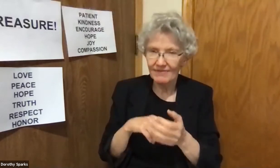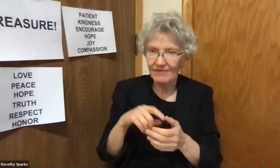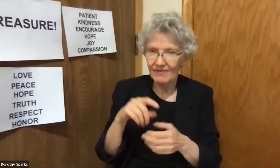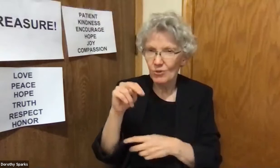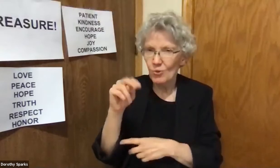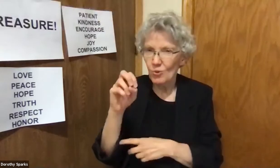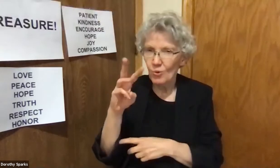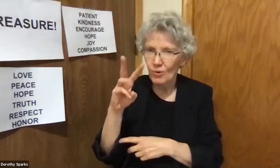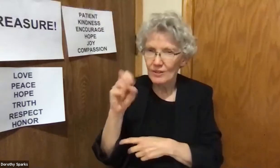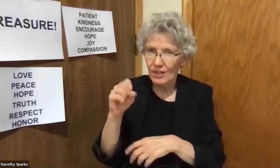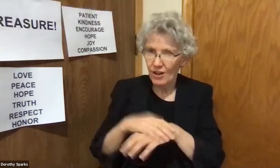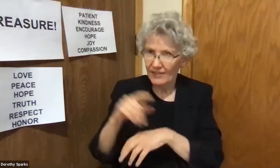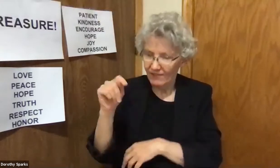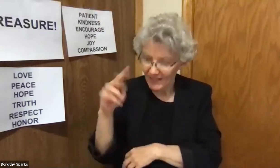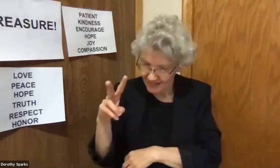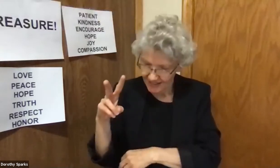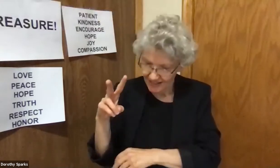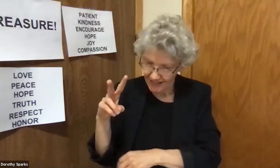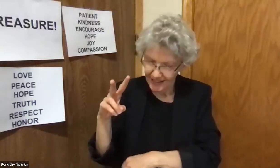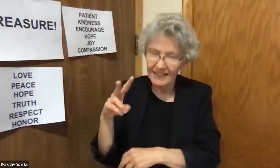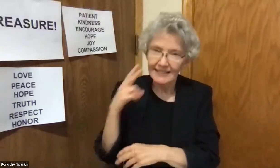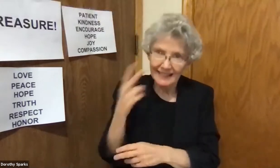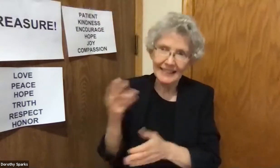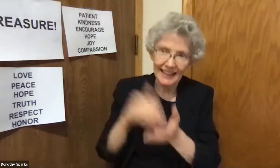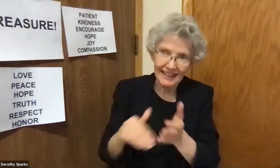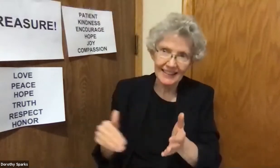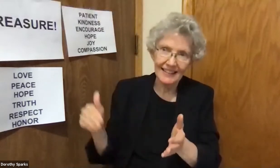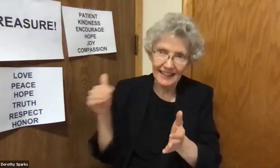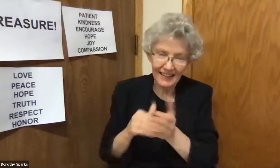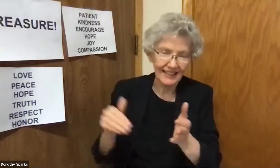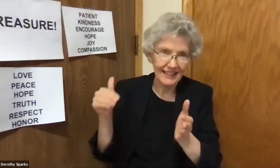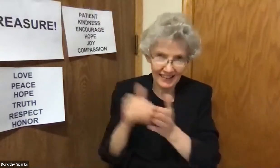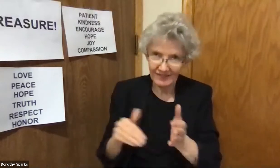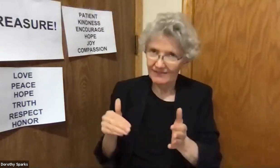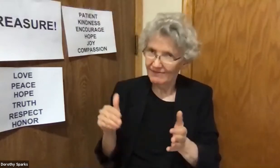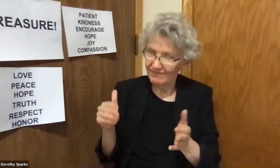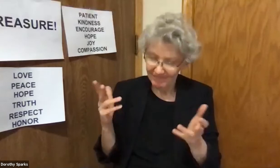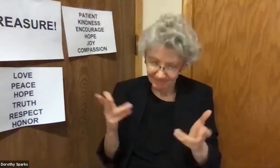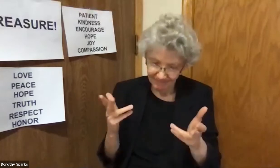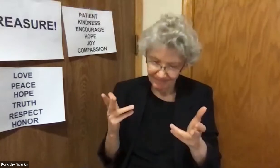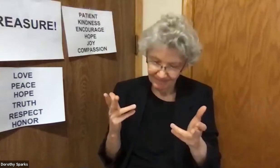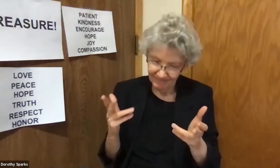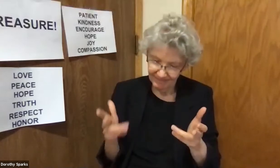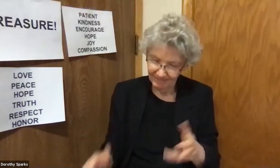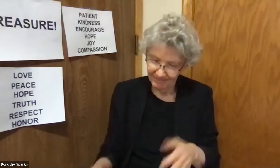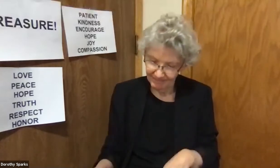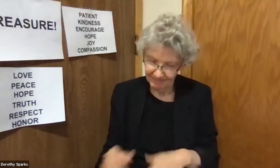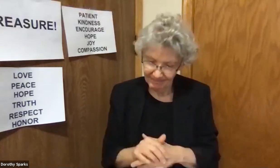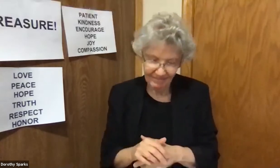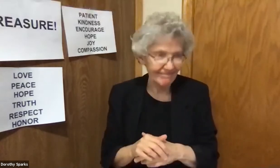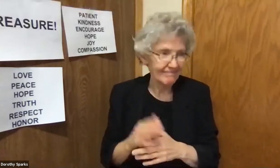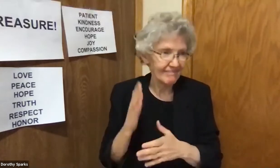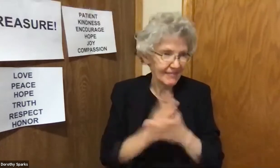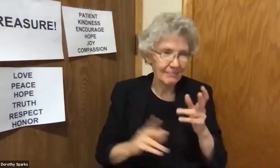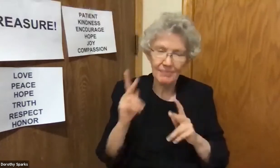Now you might have noticed that on the news, whether it's on television or through different